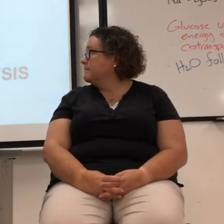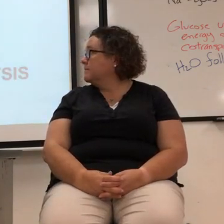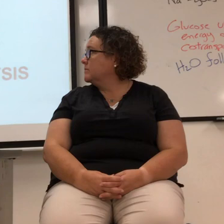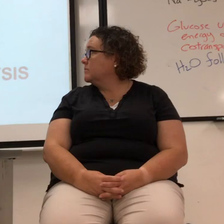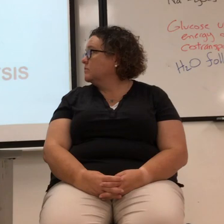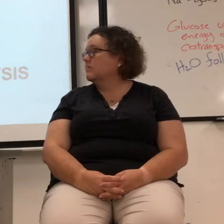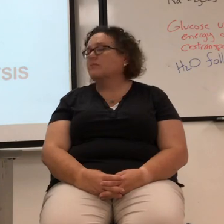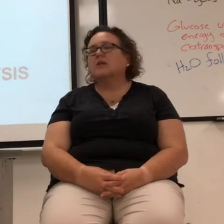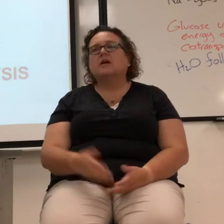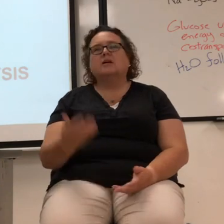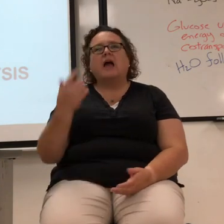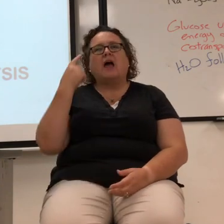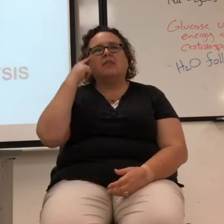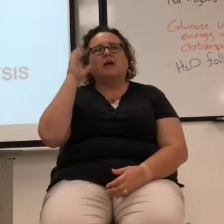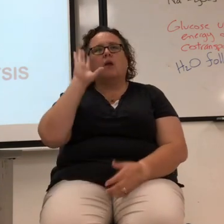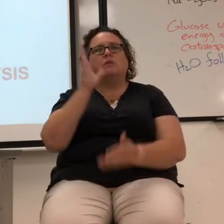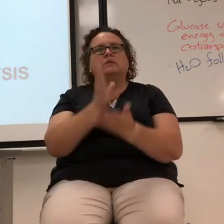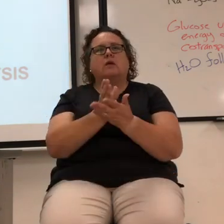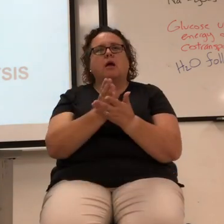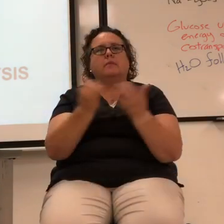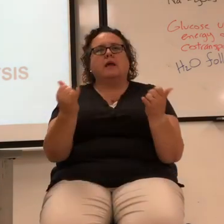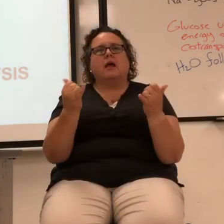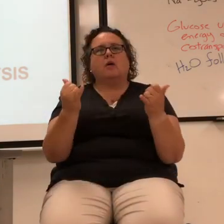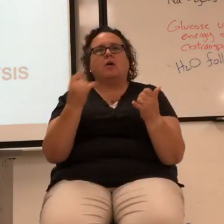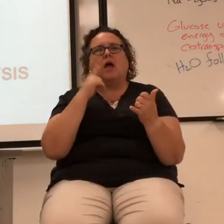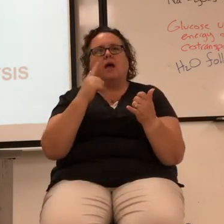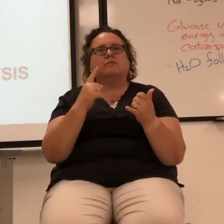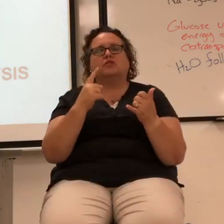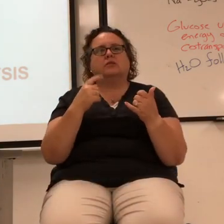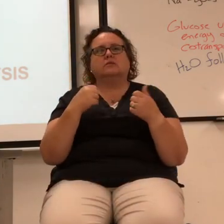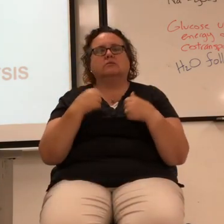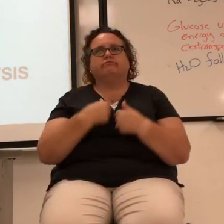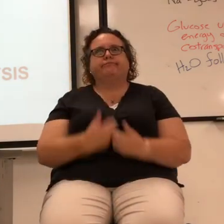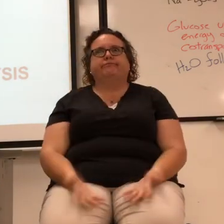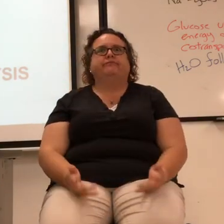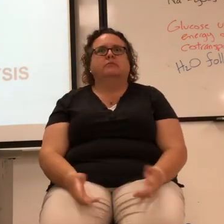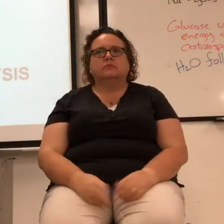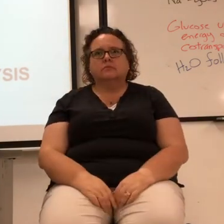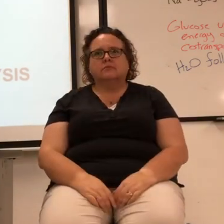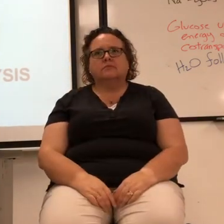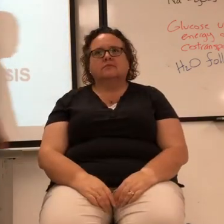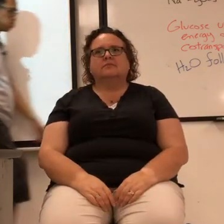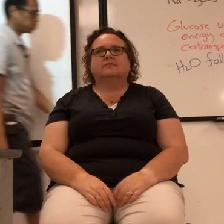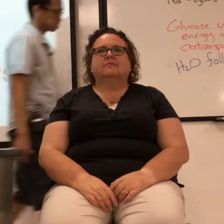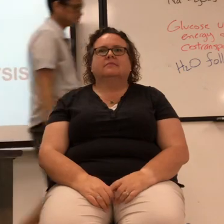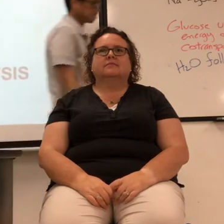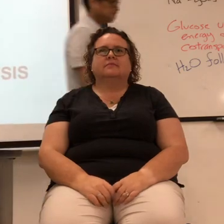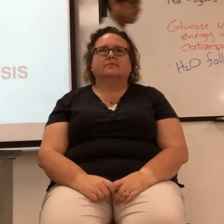You know, I think I could stop here. I'm running out of steam.